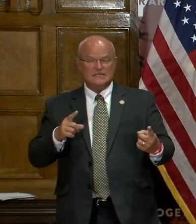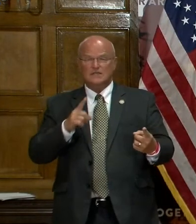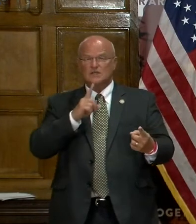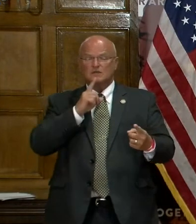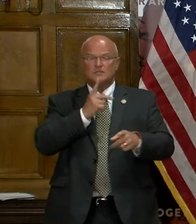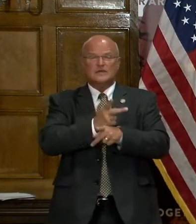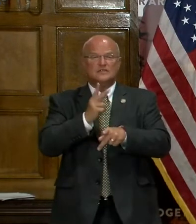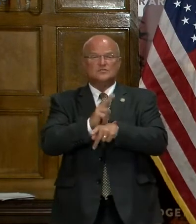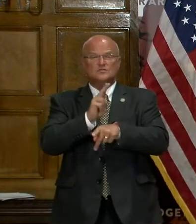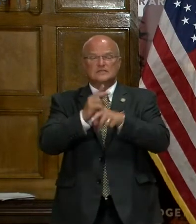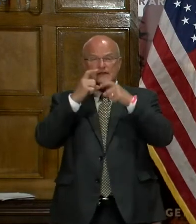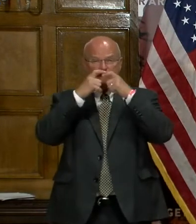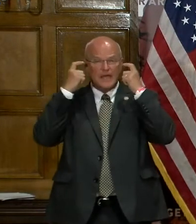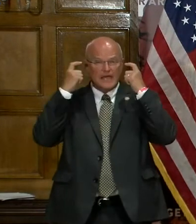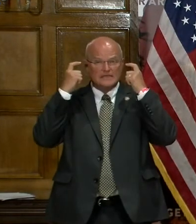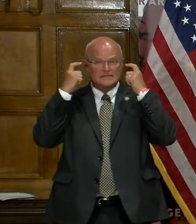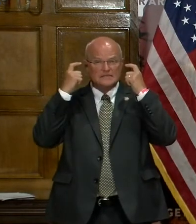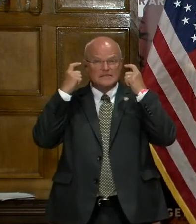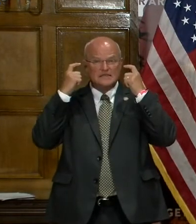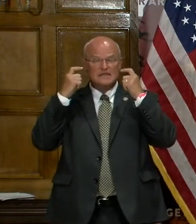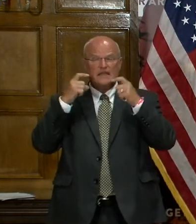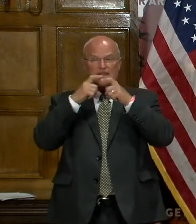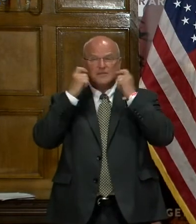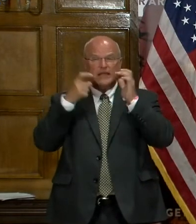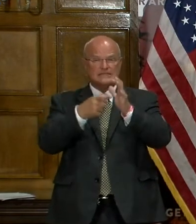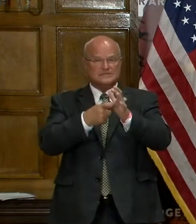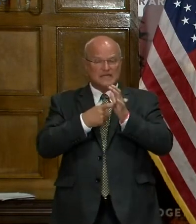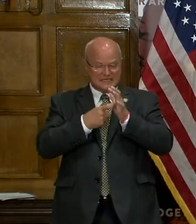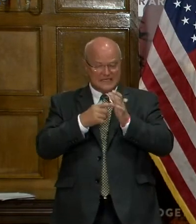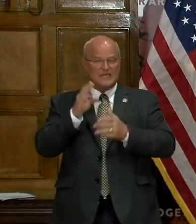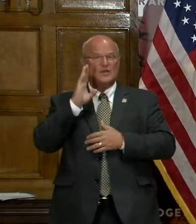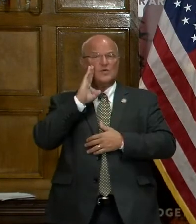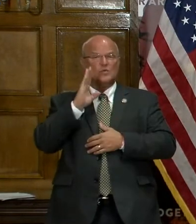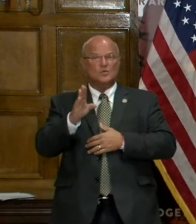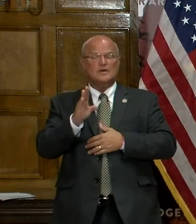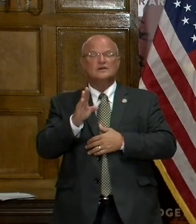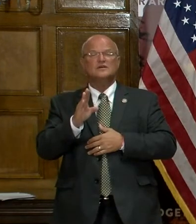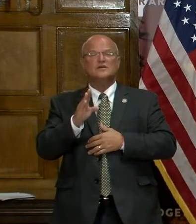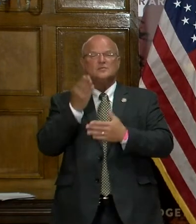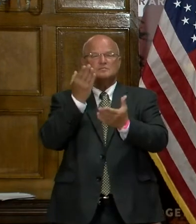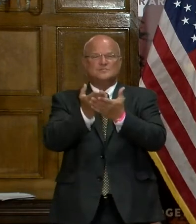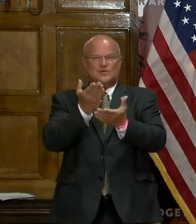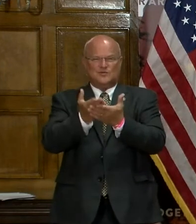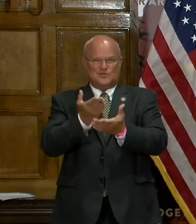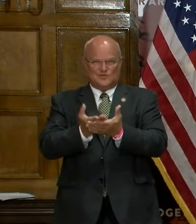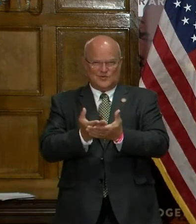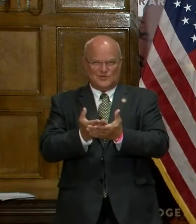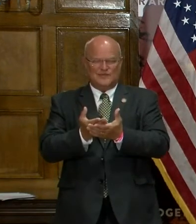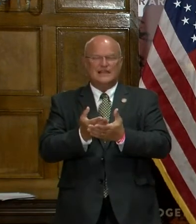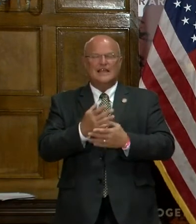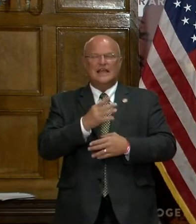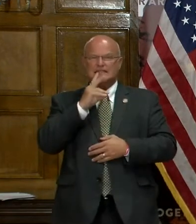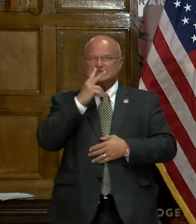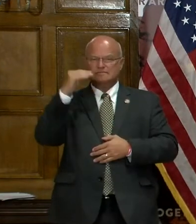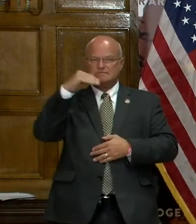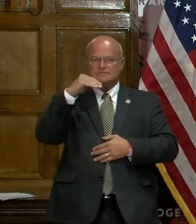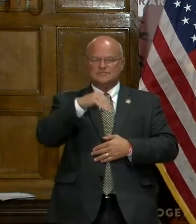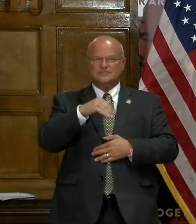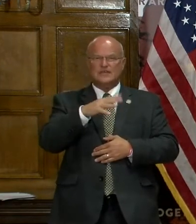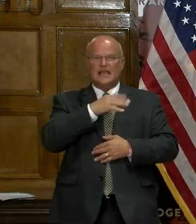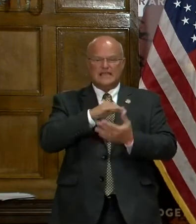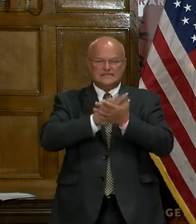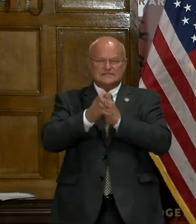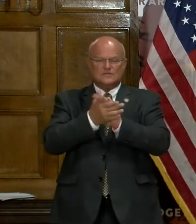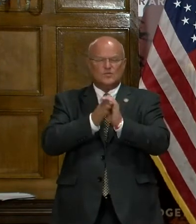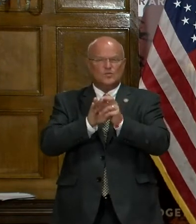to maintain the use of the mask so that the mask mandate will bear fruit, and we need to keep sanitary